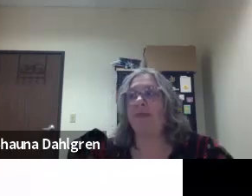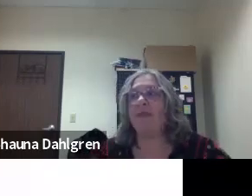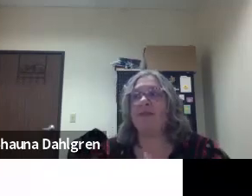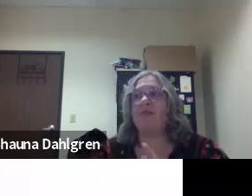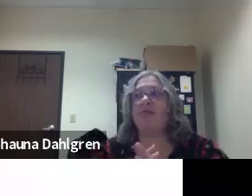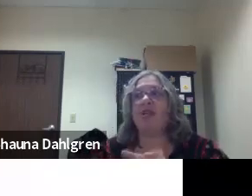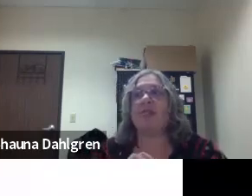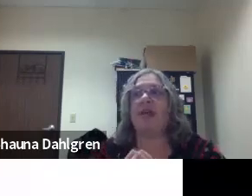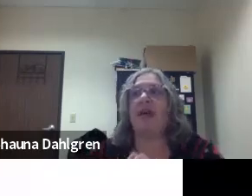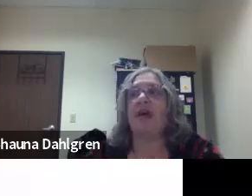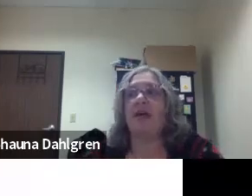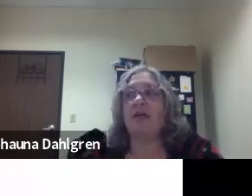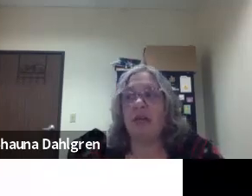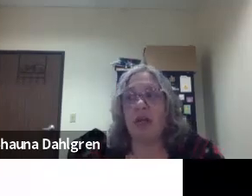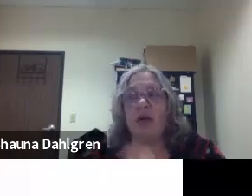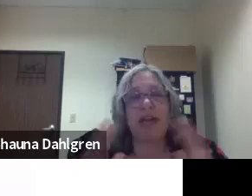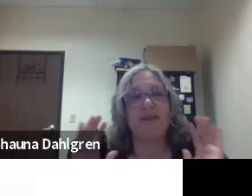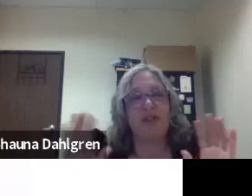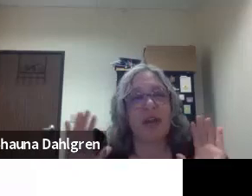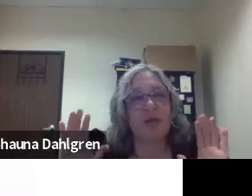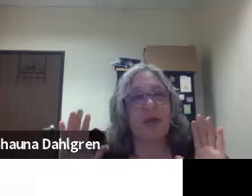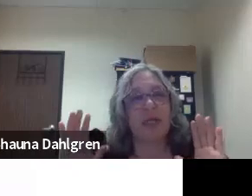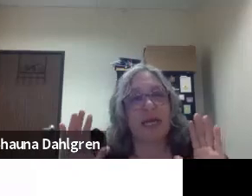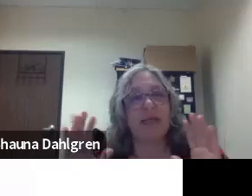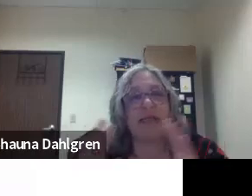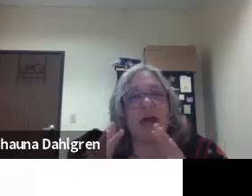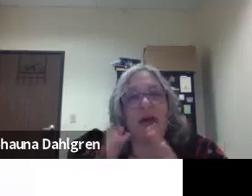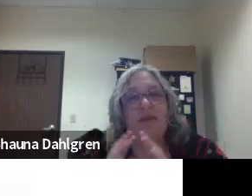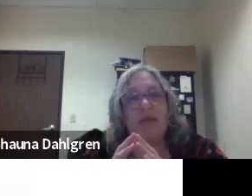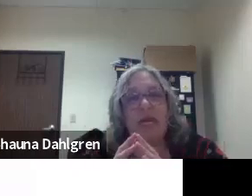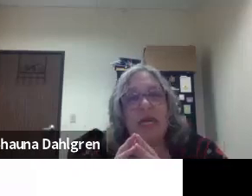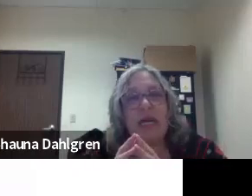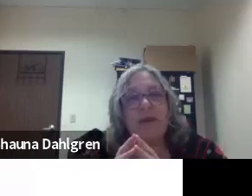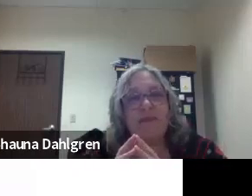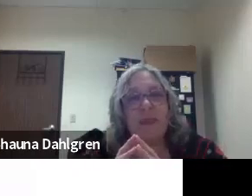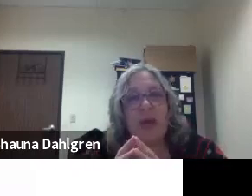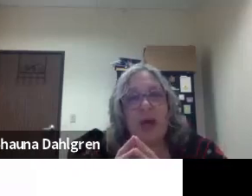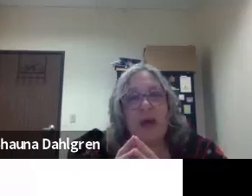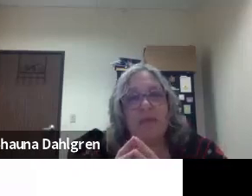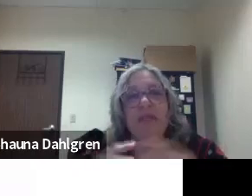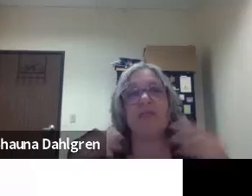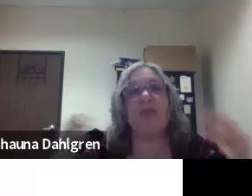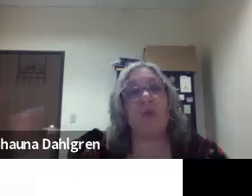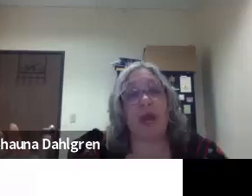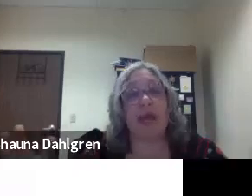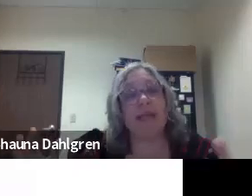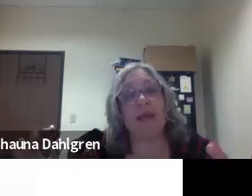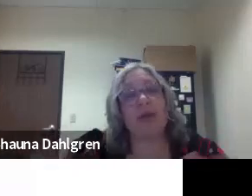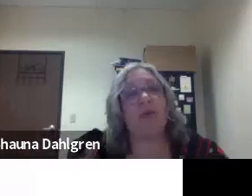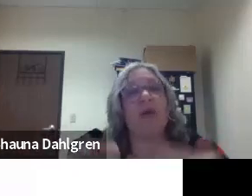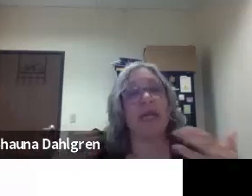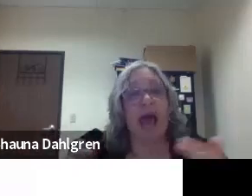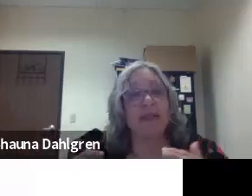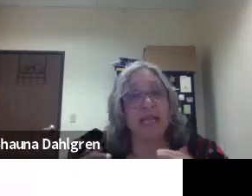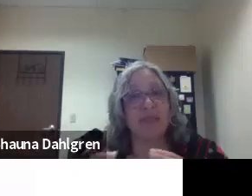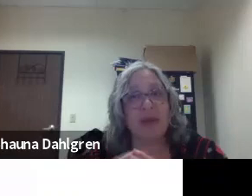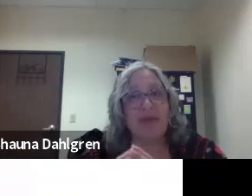And then this is just kind of a general list of the different ways